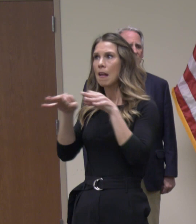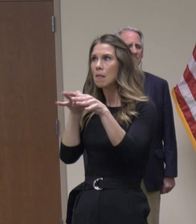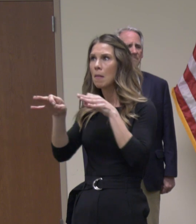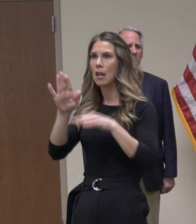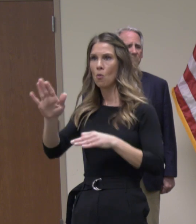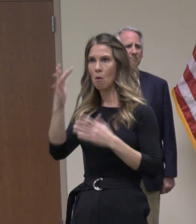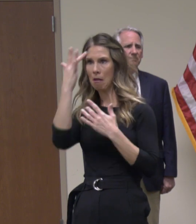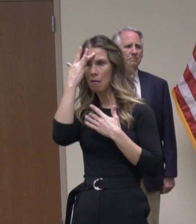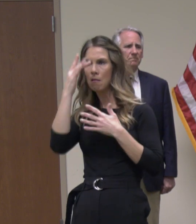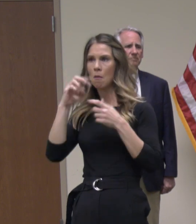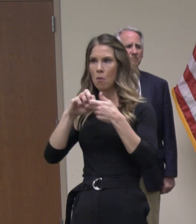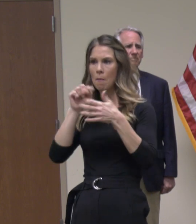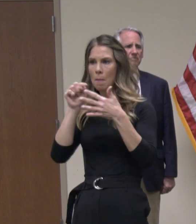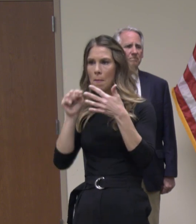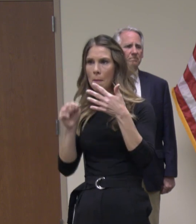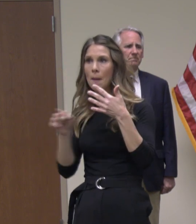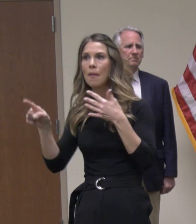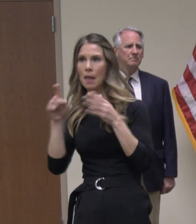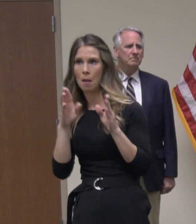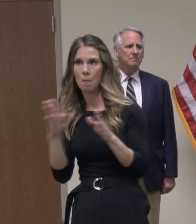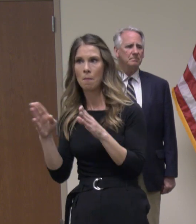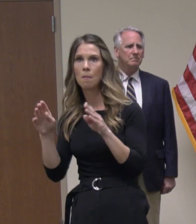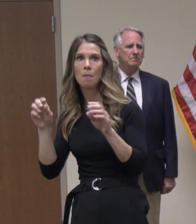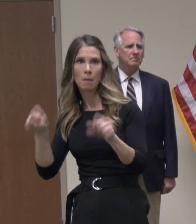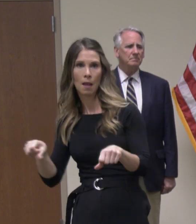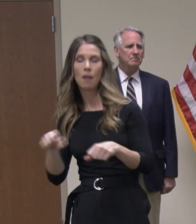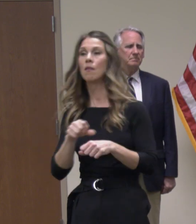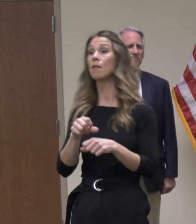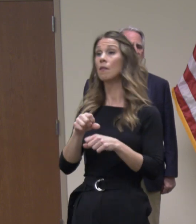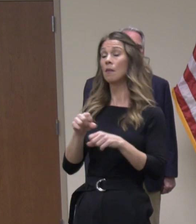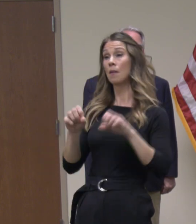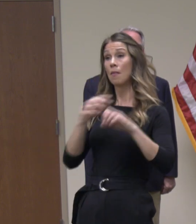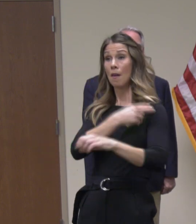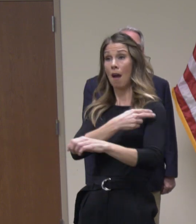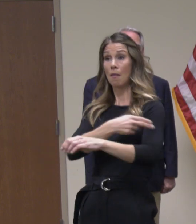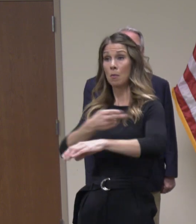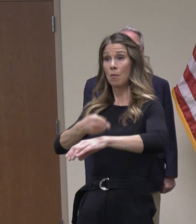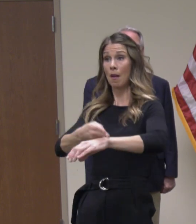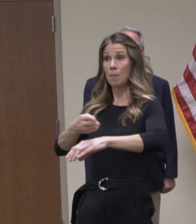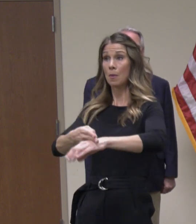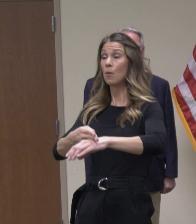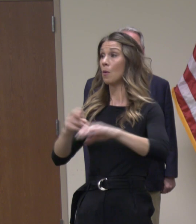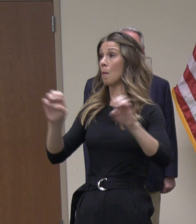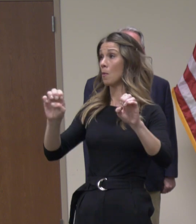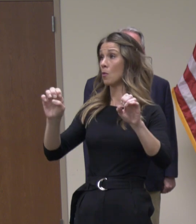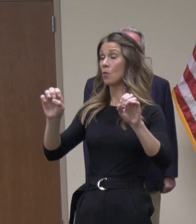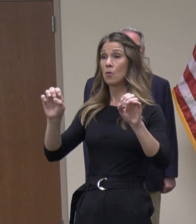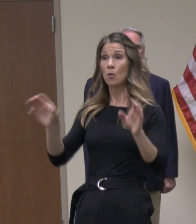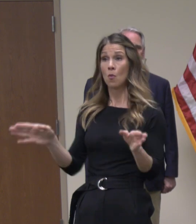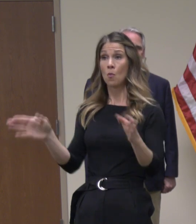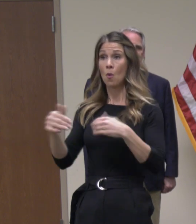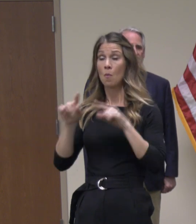accordingly. And do not go to the hospital emergency room unless you have a true